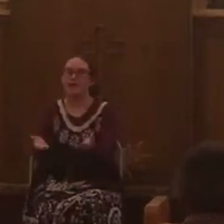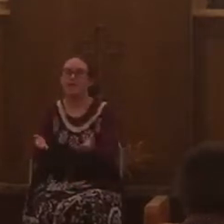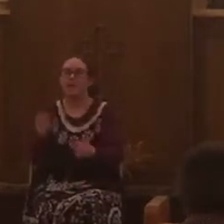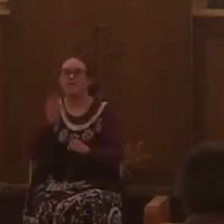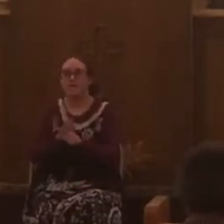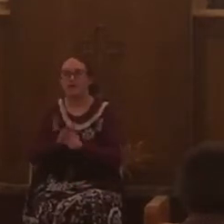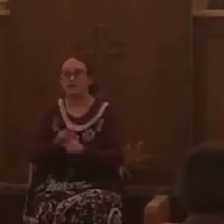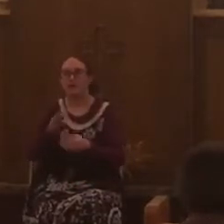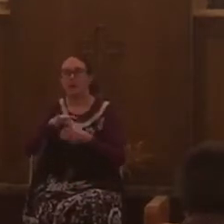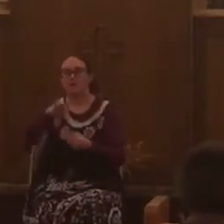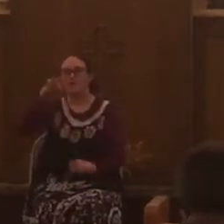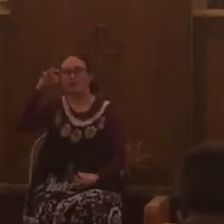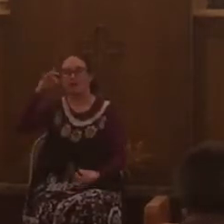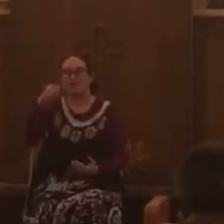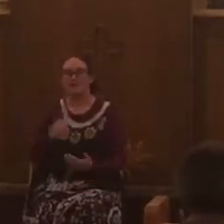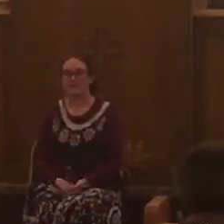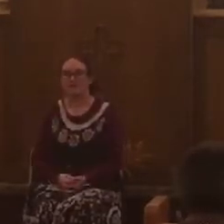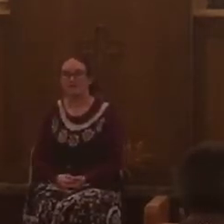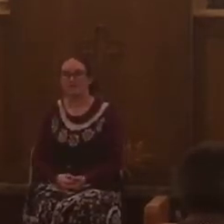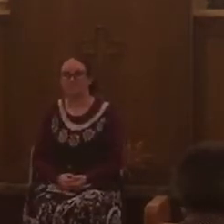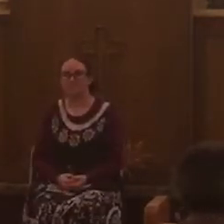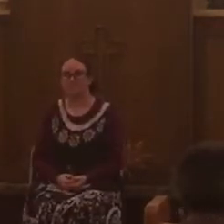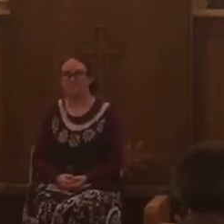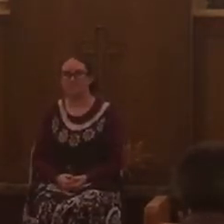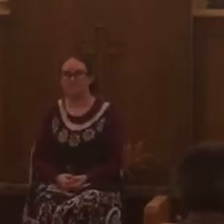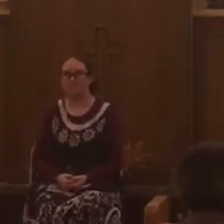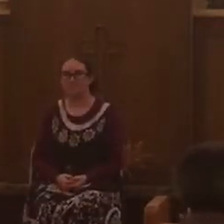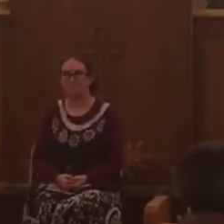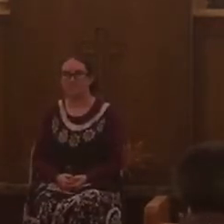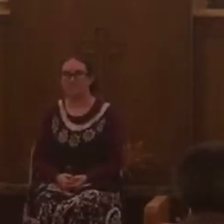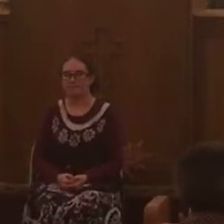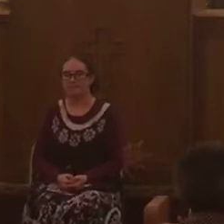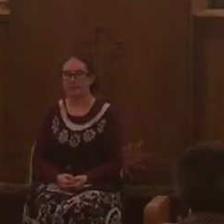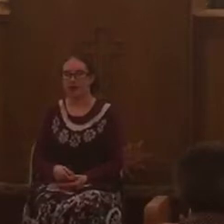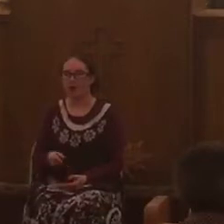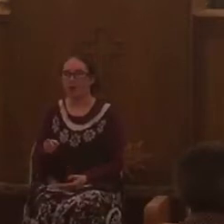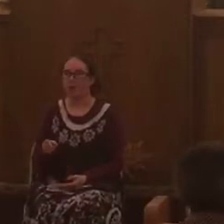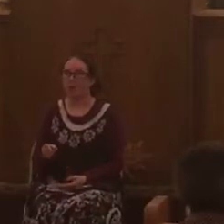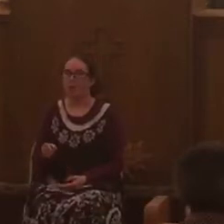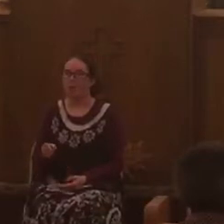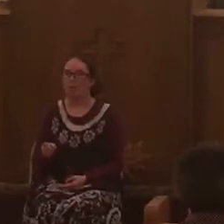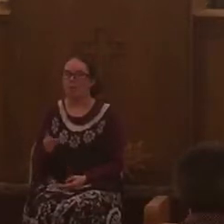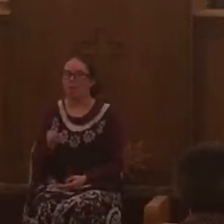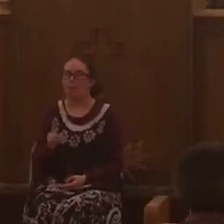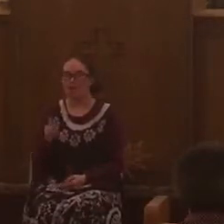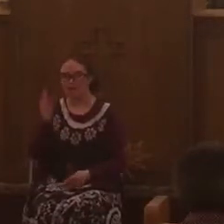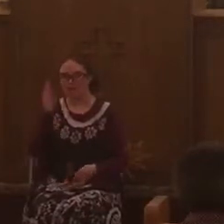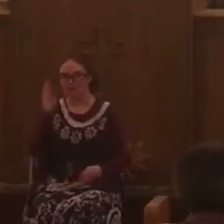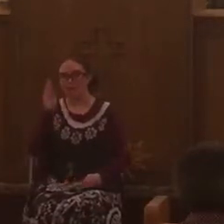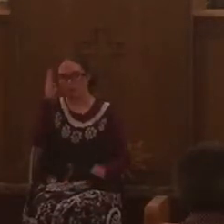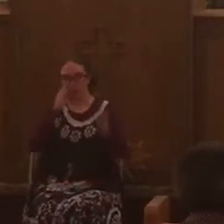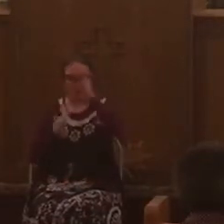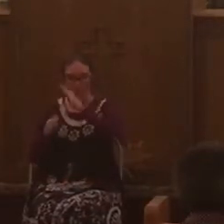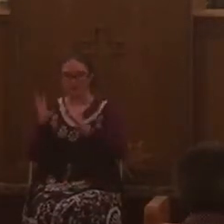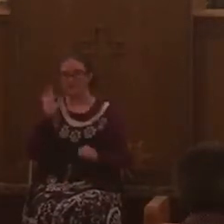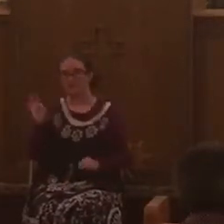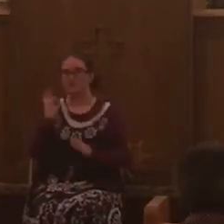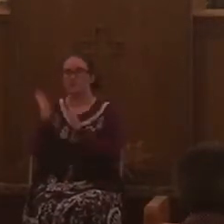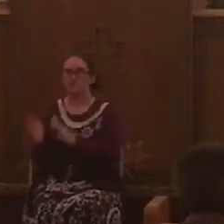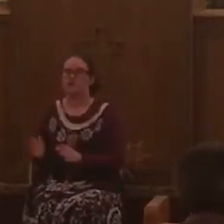it. Hallelujah. Can I tell you it only comes one way, and that's through the power of the Holy Ghost. That's through